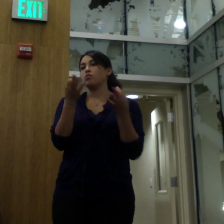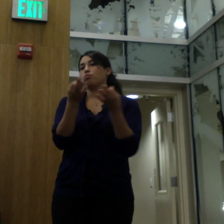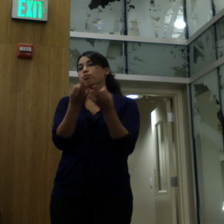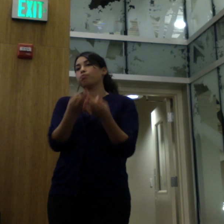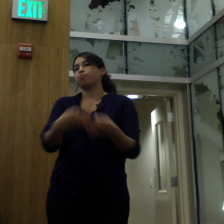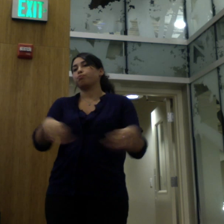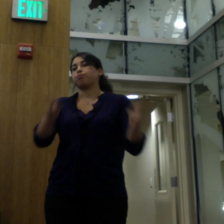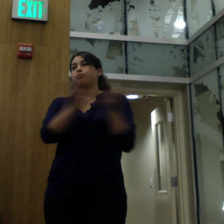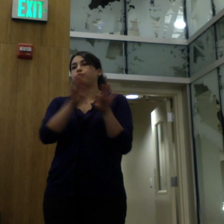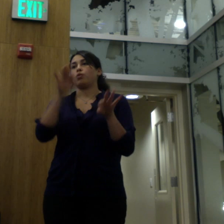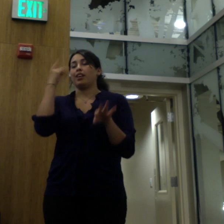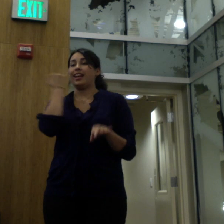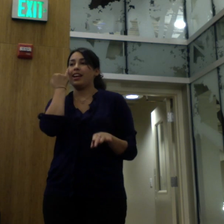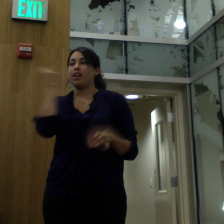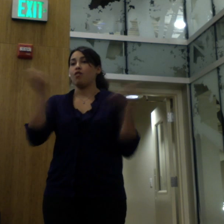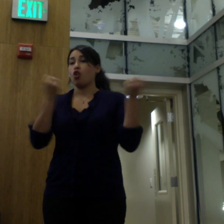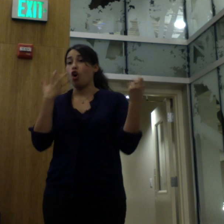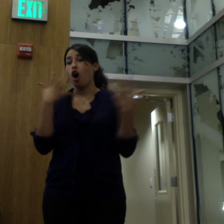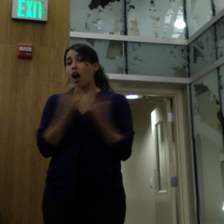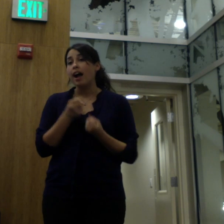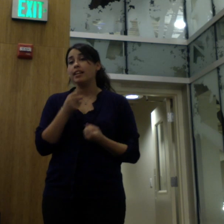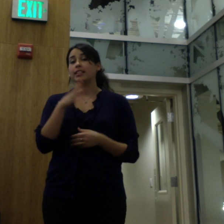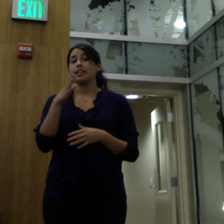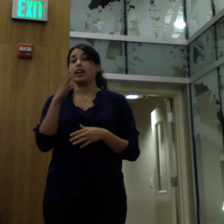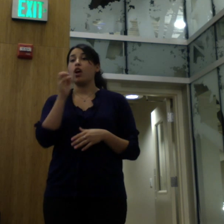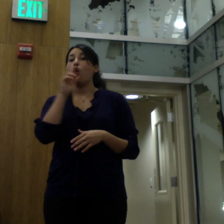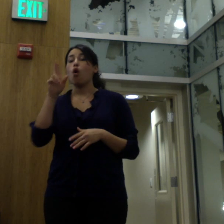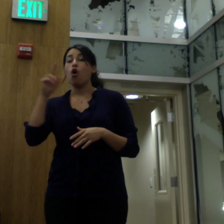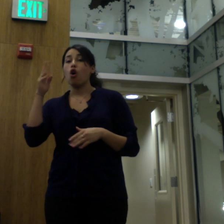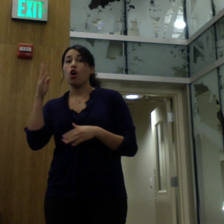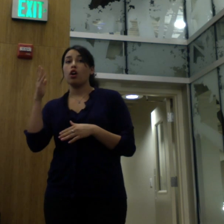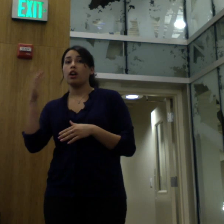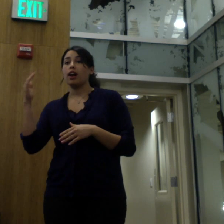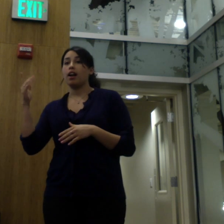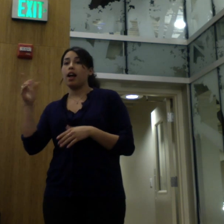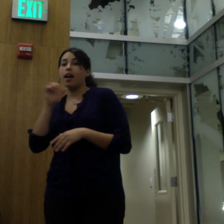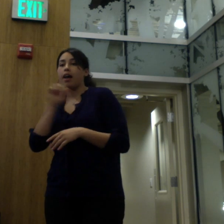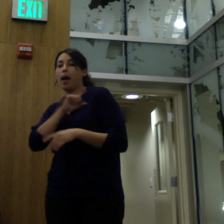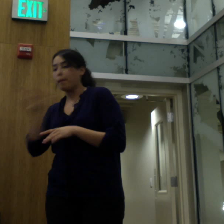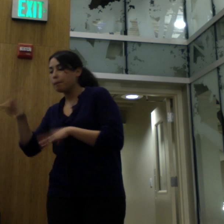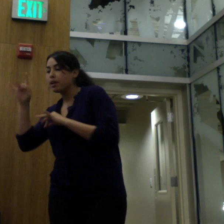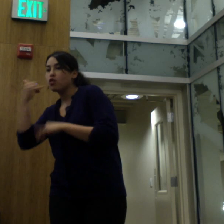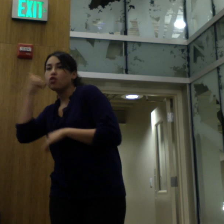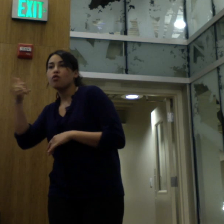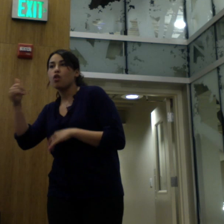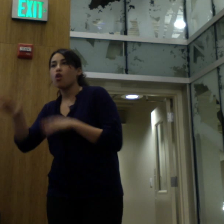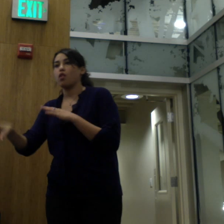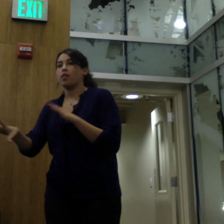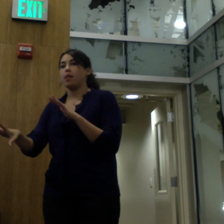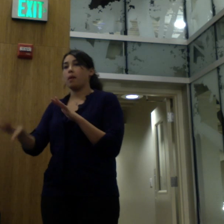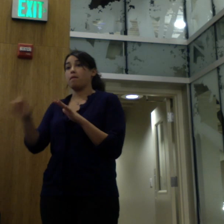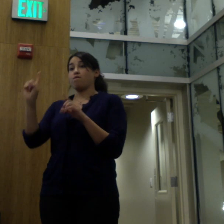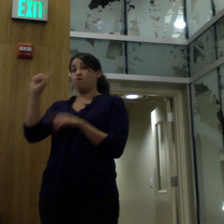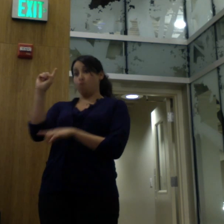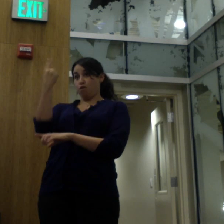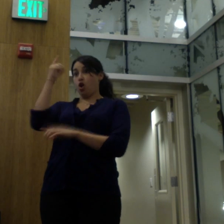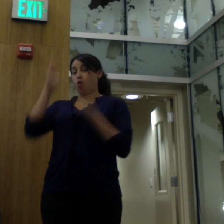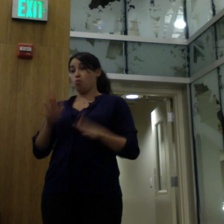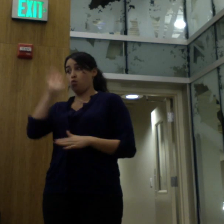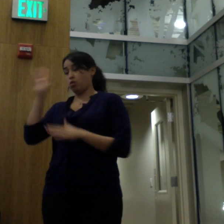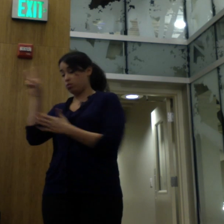and rescue, or an ambulance person picks up your cell phone and they scroll through. The first contact they're going to look for